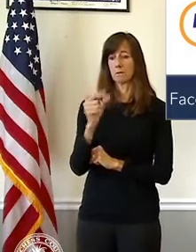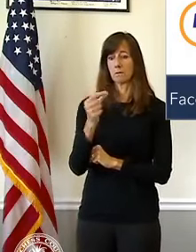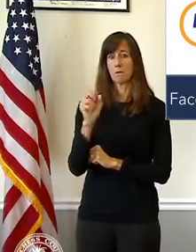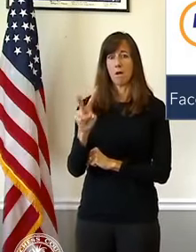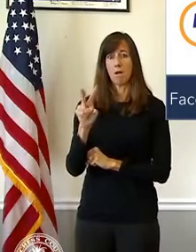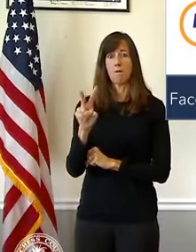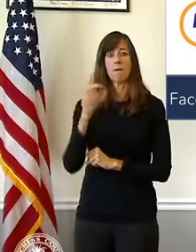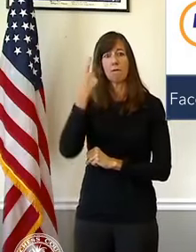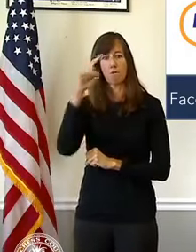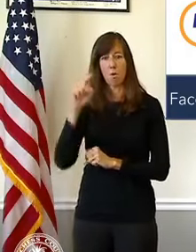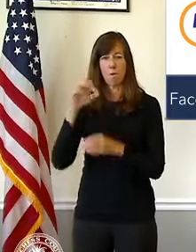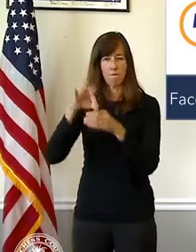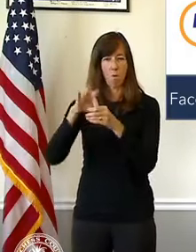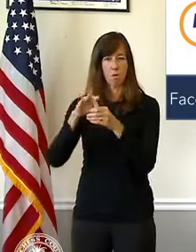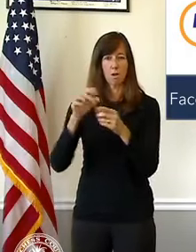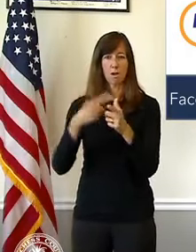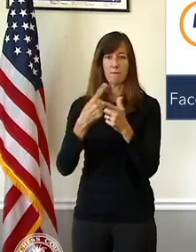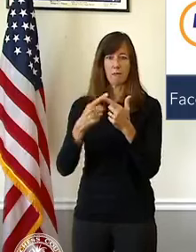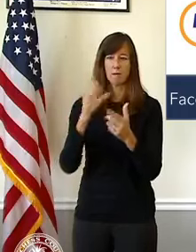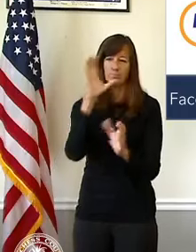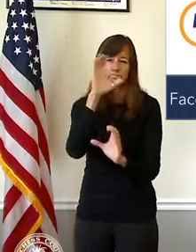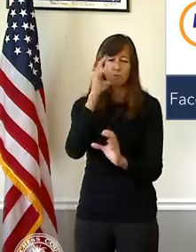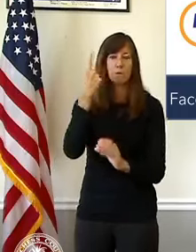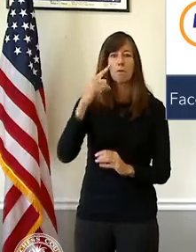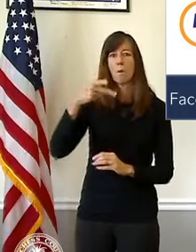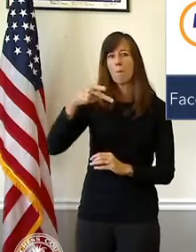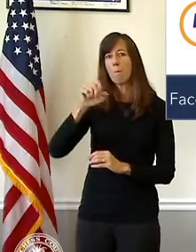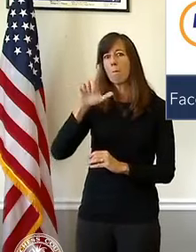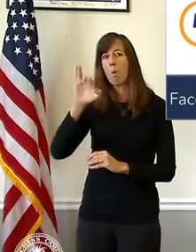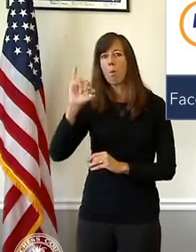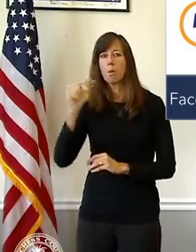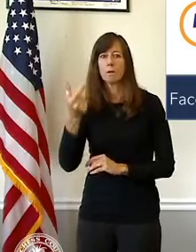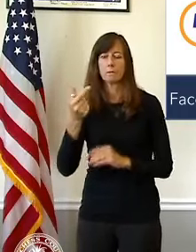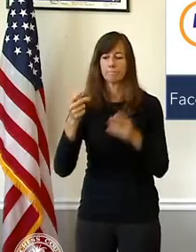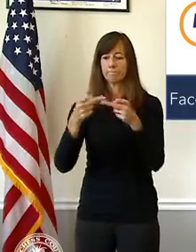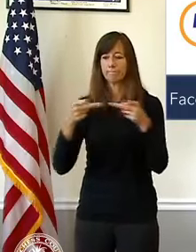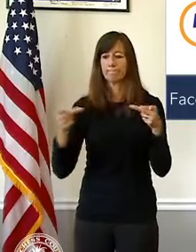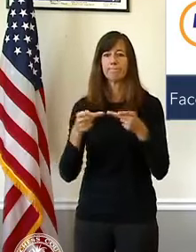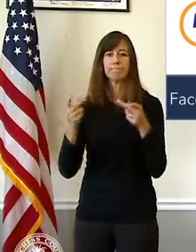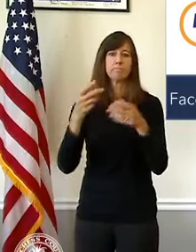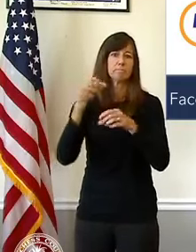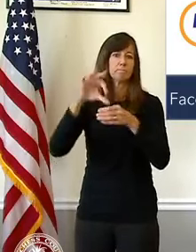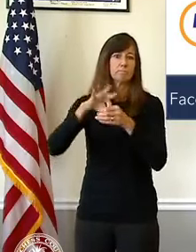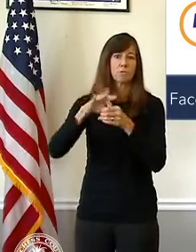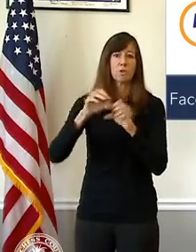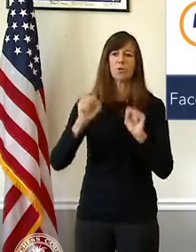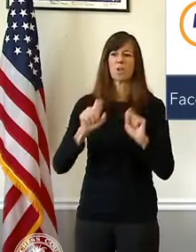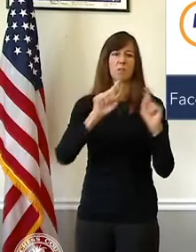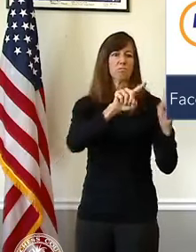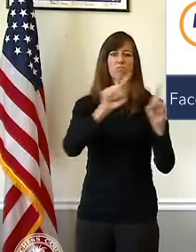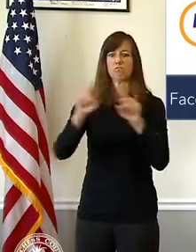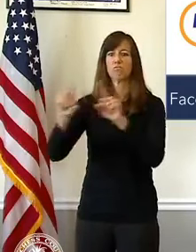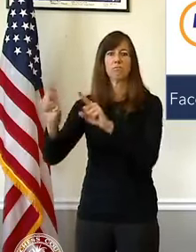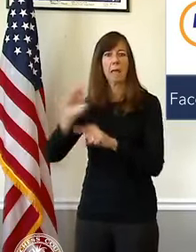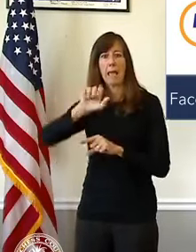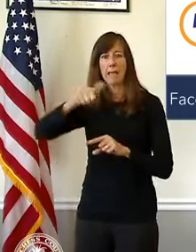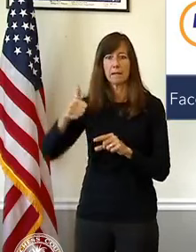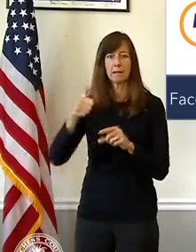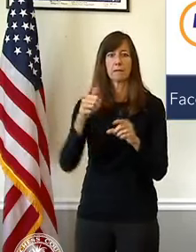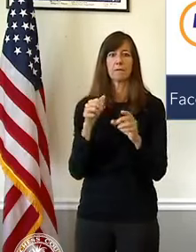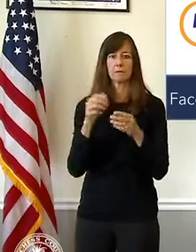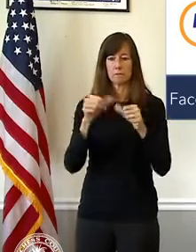site. No matter where you are as a registered voter in Dutchess County, you can go to any one of those poll site locations, those early voting locations, and vote